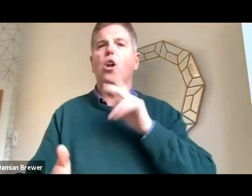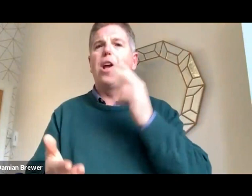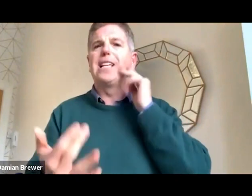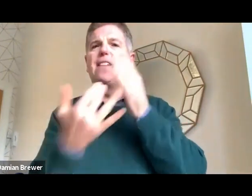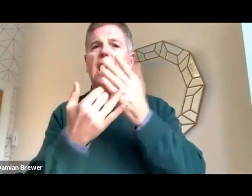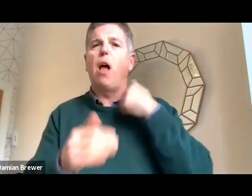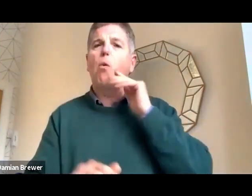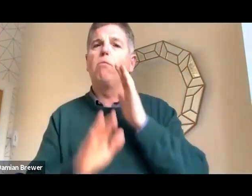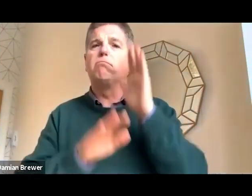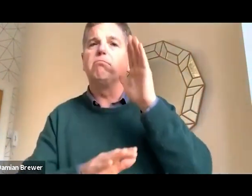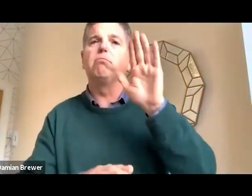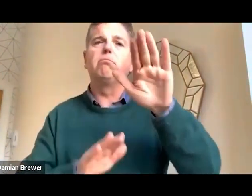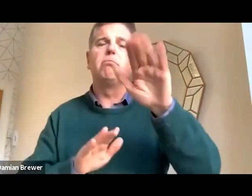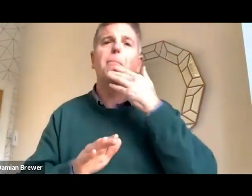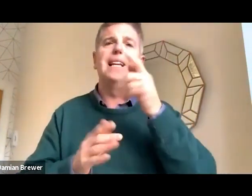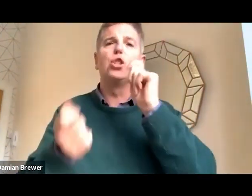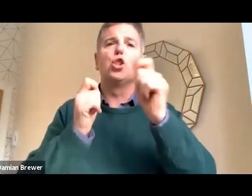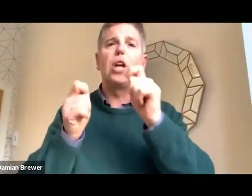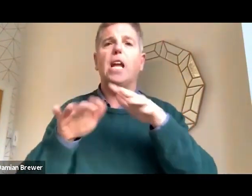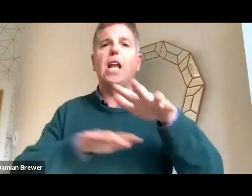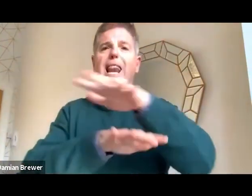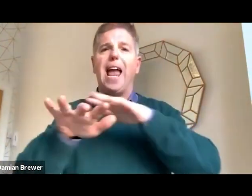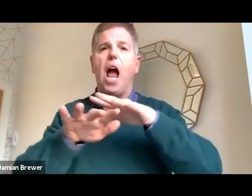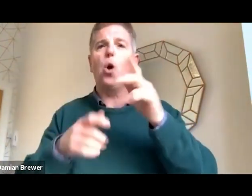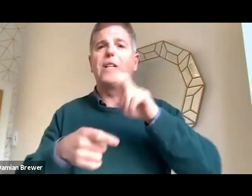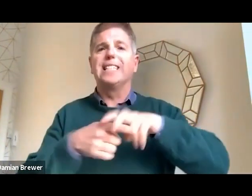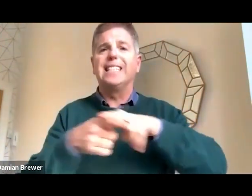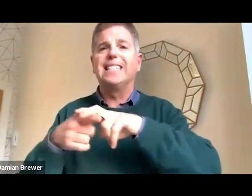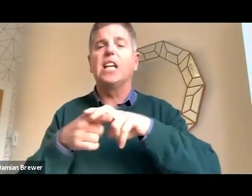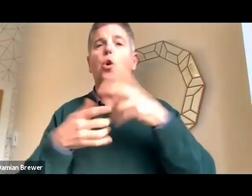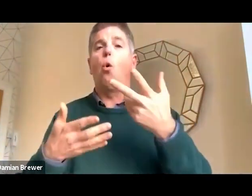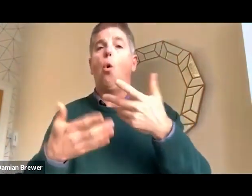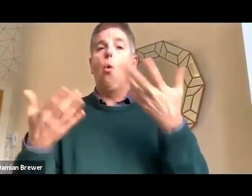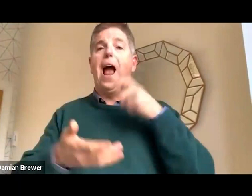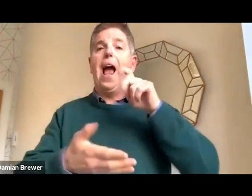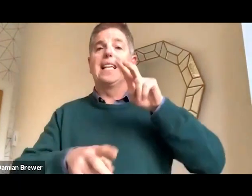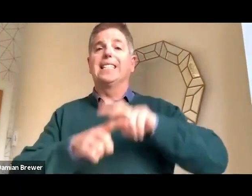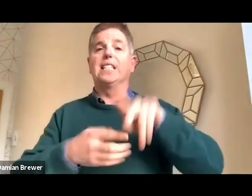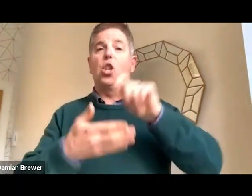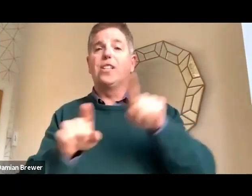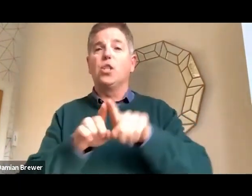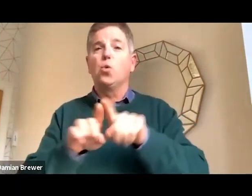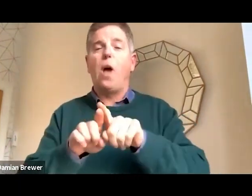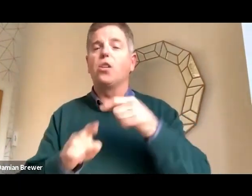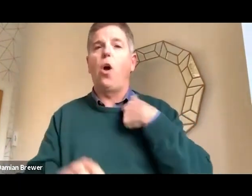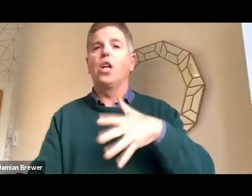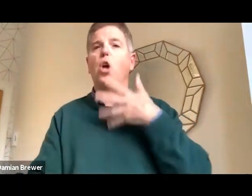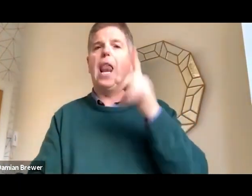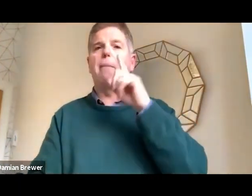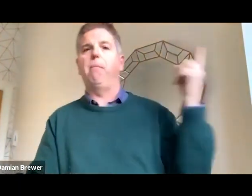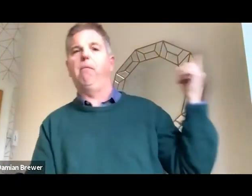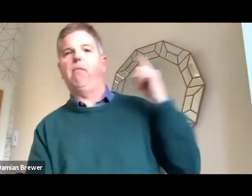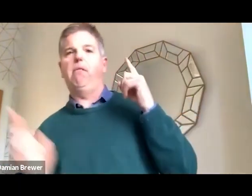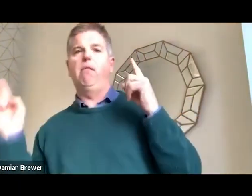So if I'm having an issue at work and I feel that I can't access something, I will always confidently ask for adjustments to be